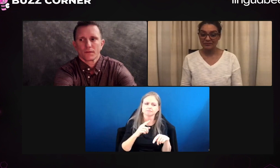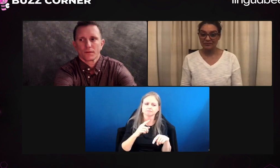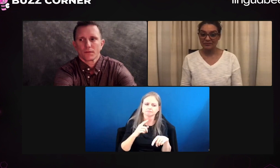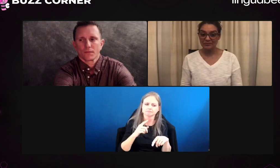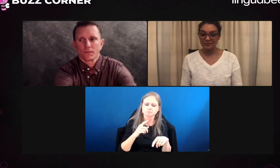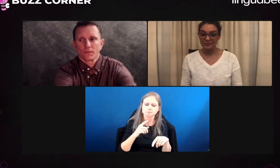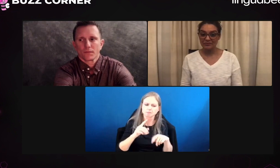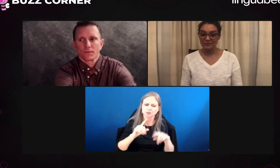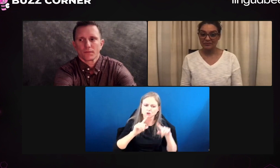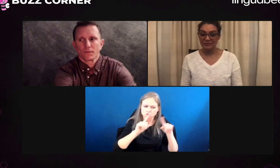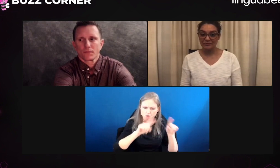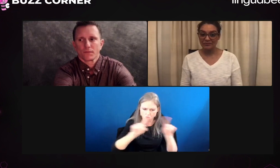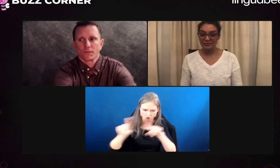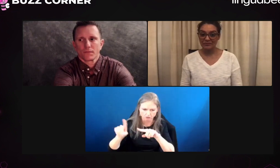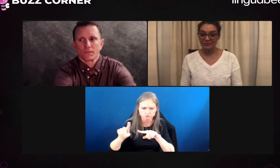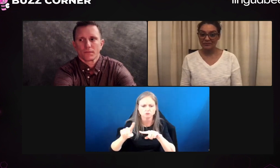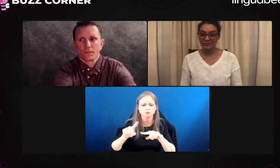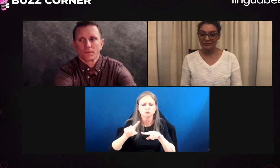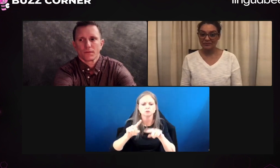so interpreters